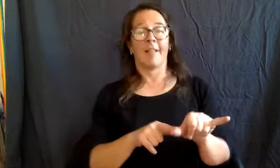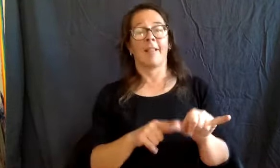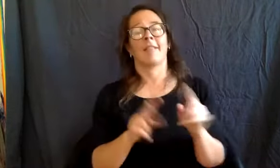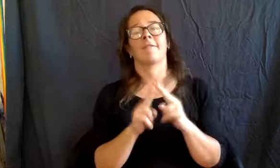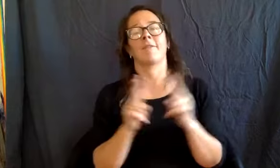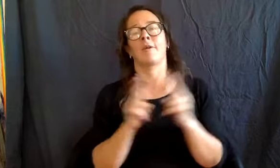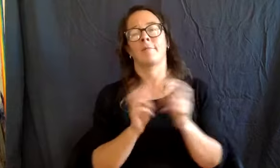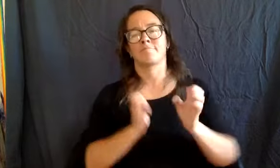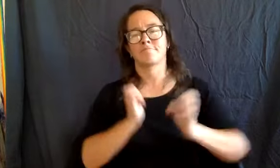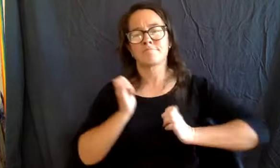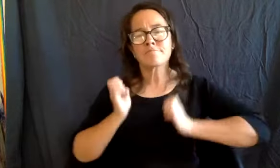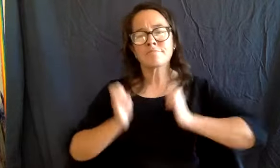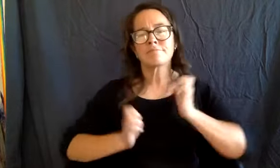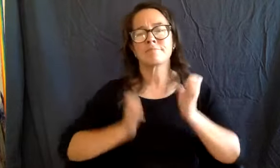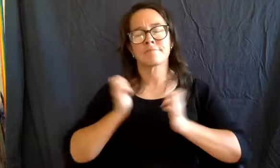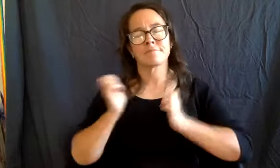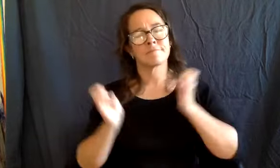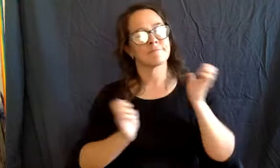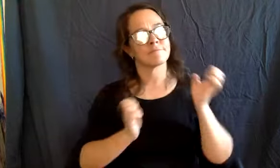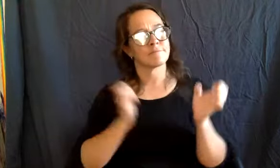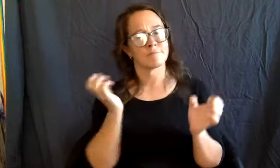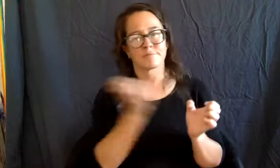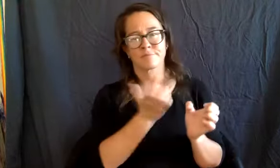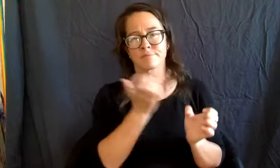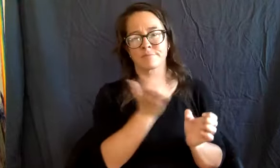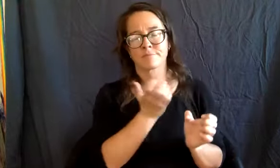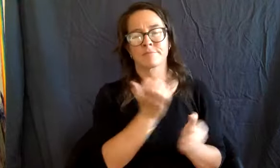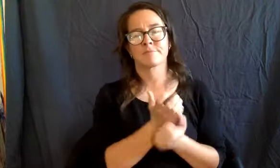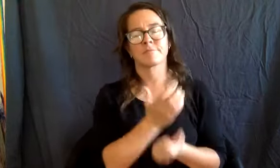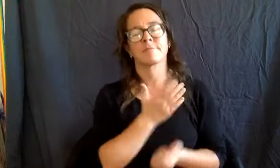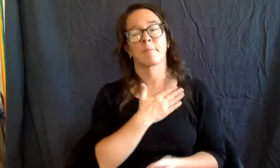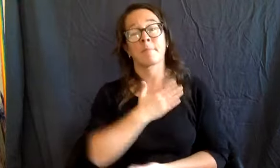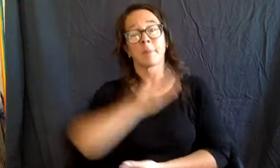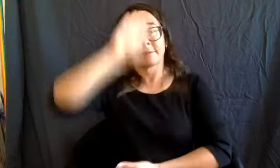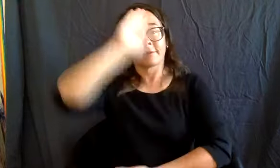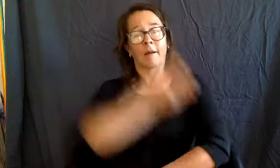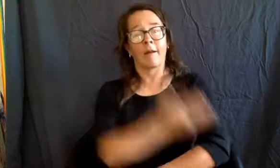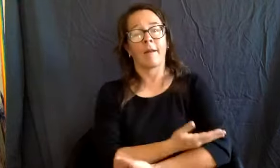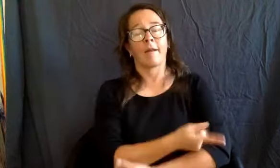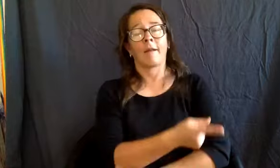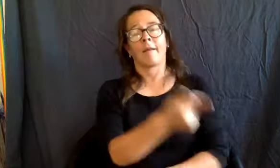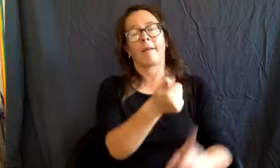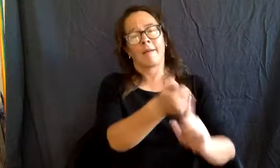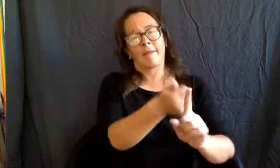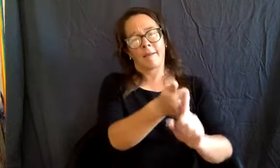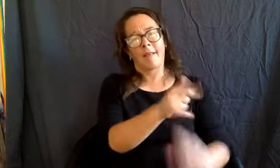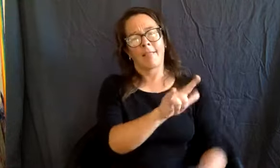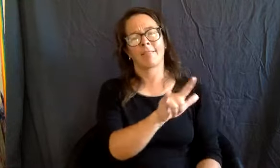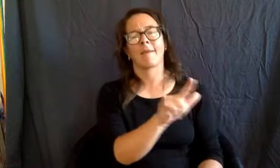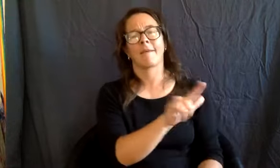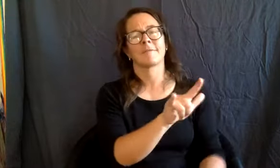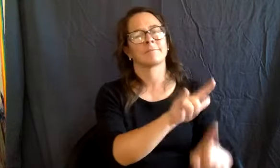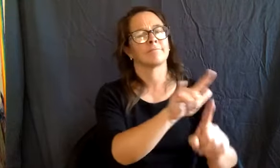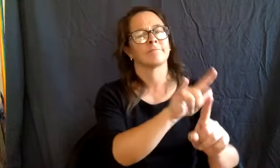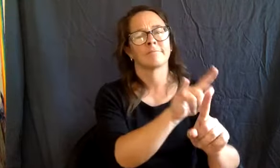gone. I don't know how it was for you. You want to talk a little bit about those early years? Or? Okay, if you want to just go back and forth. Yeah. All right.